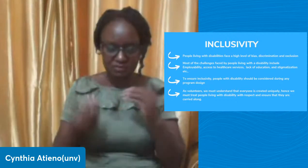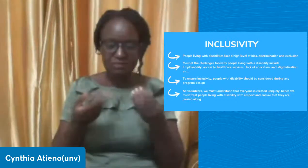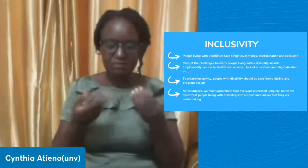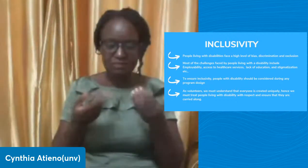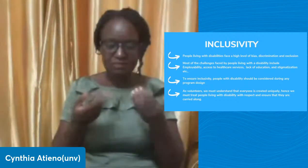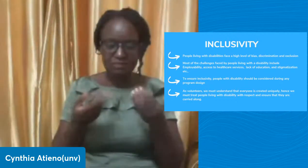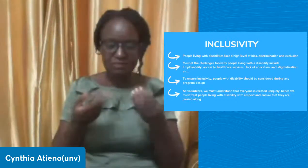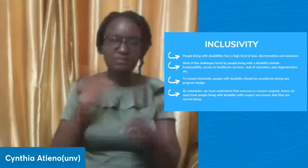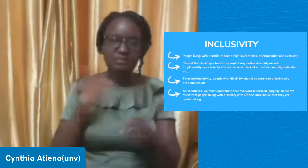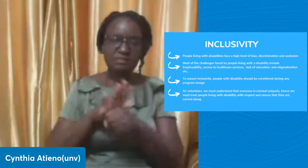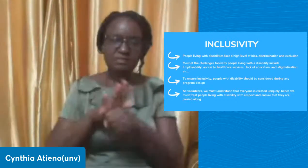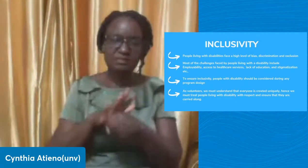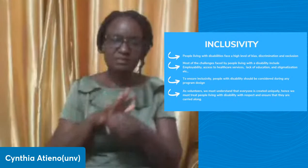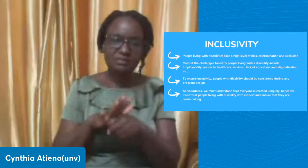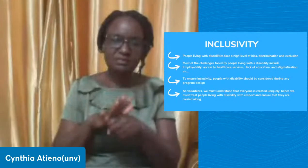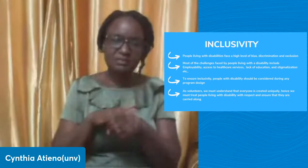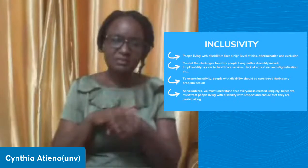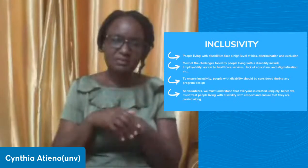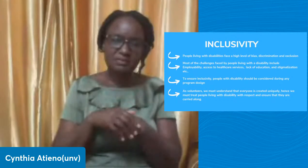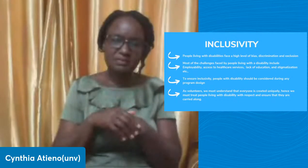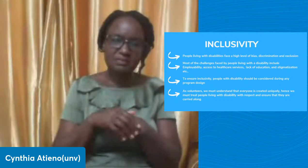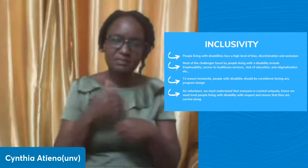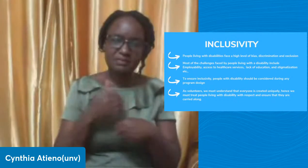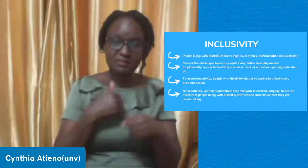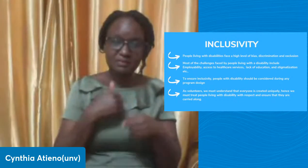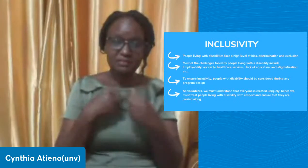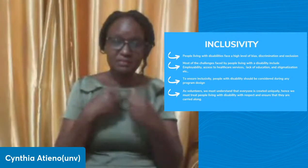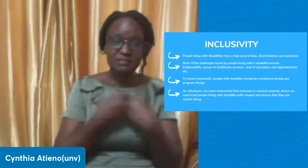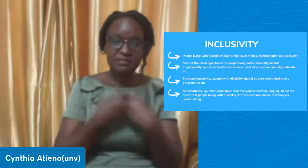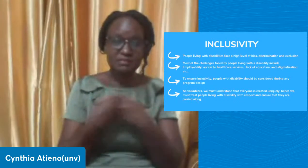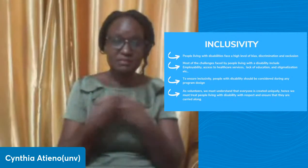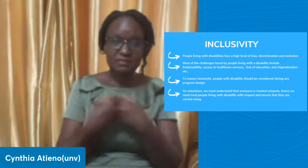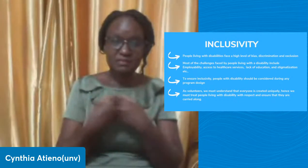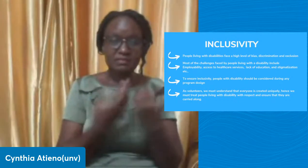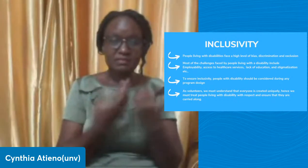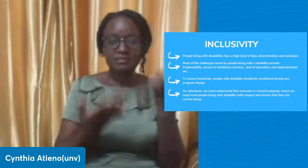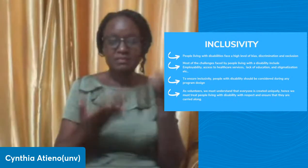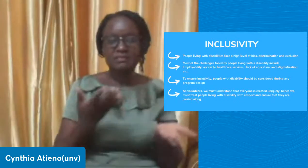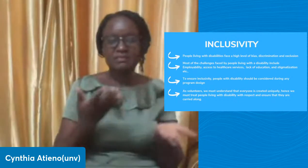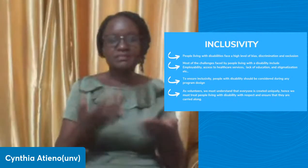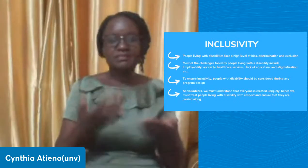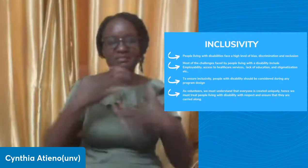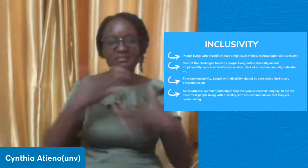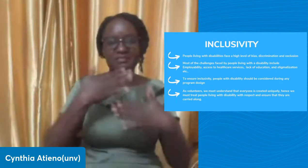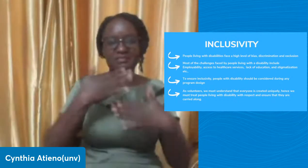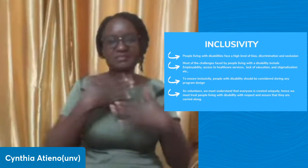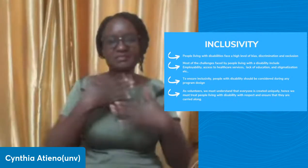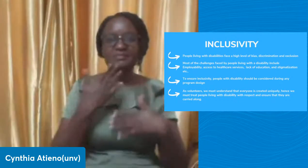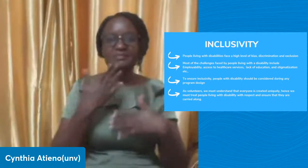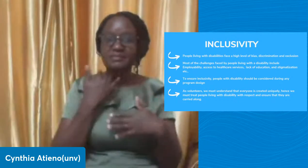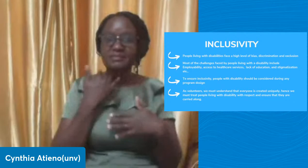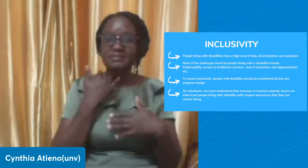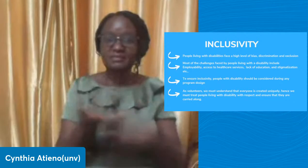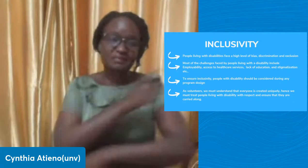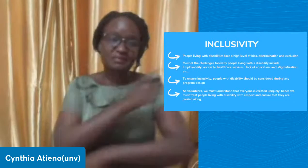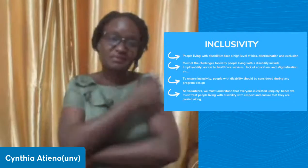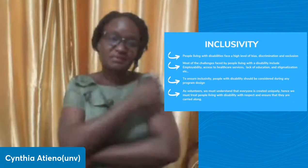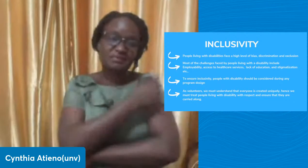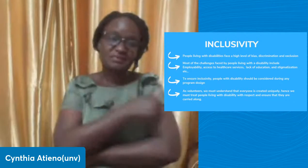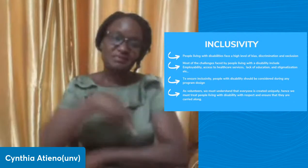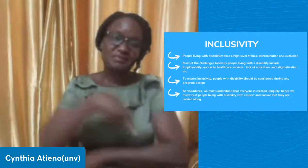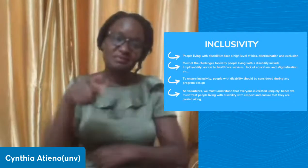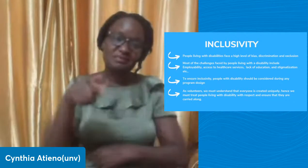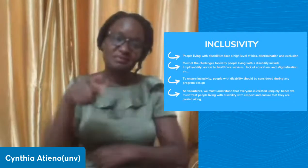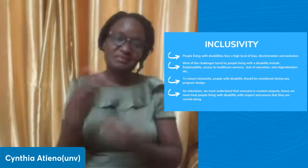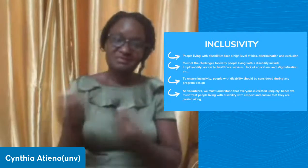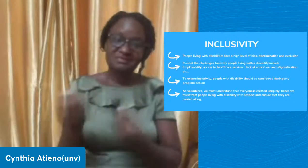they have challenges such as access to healthcare services. And this is what UNICEF is all about, ensuring that young people have access